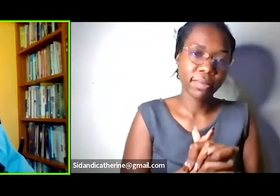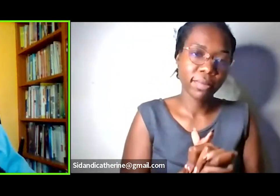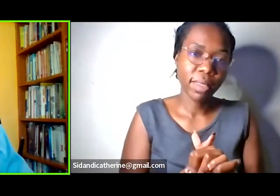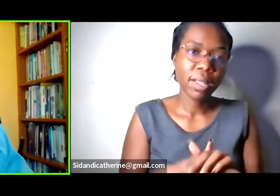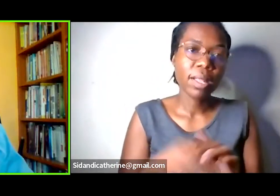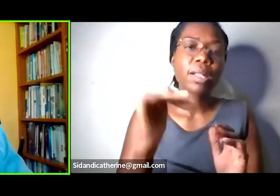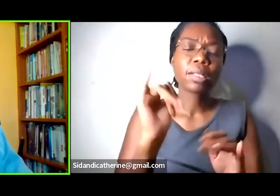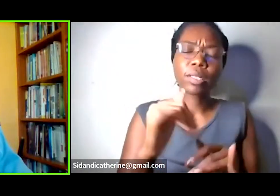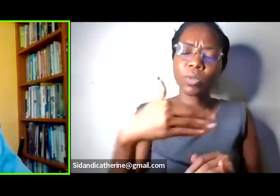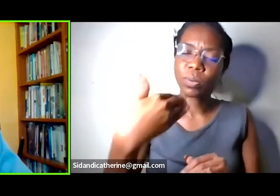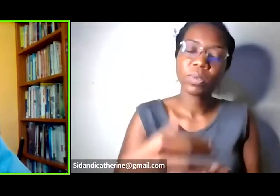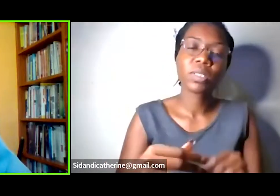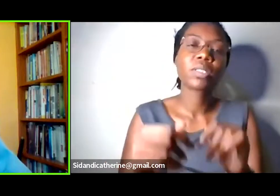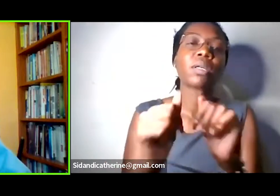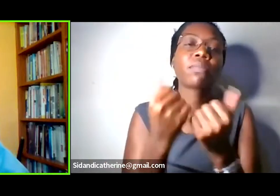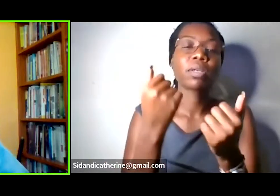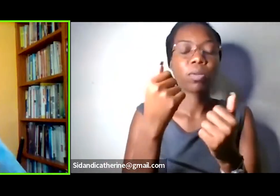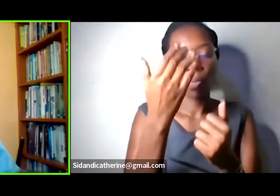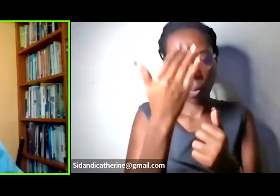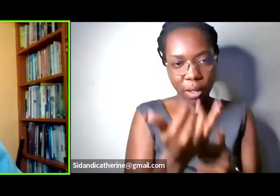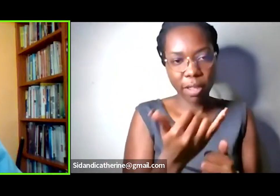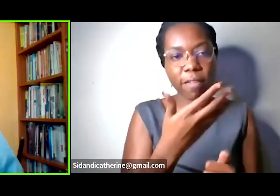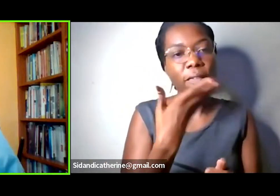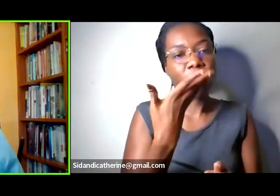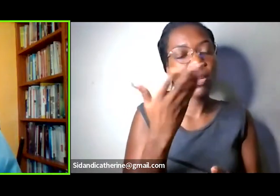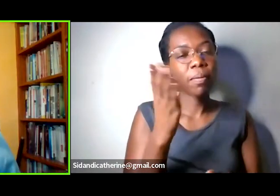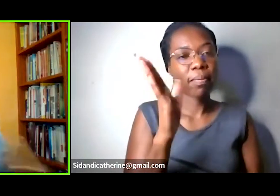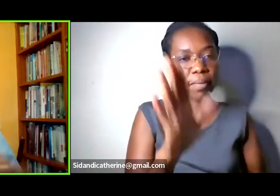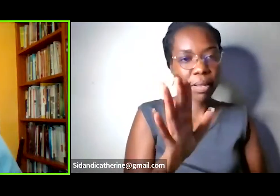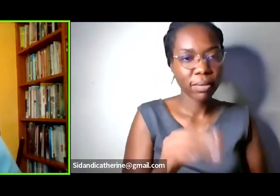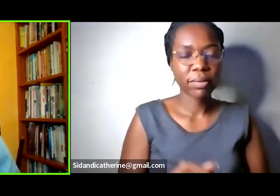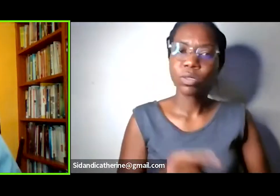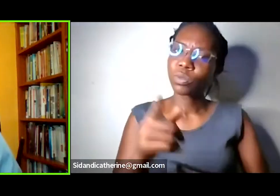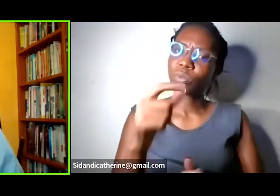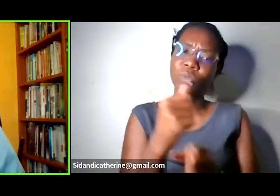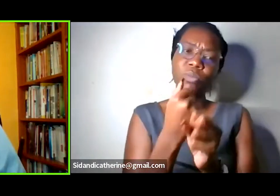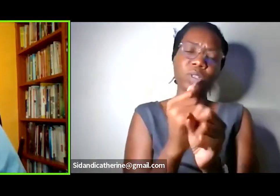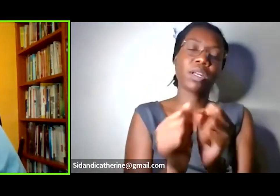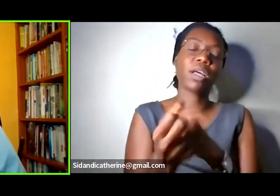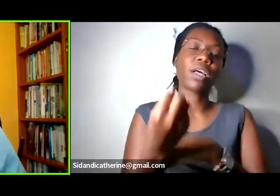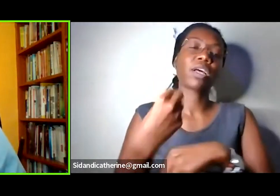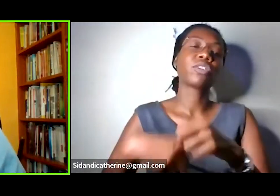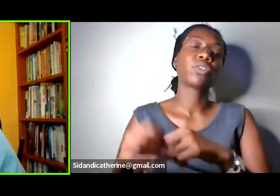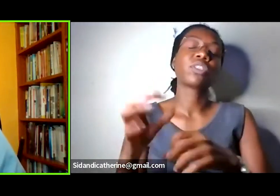I was in the presence of you making a talk, and you said